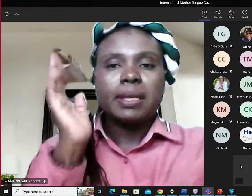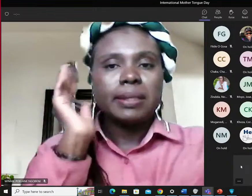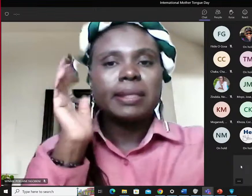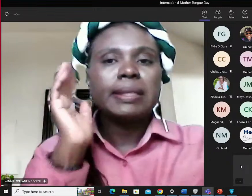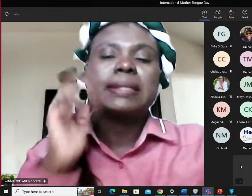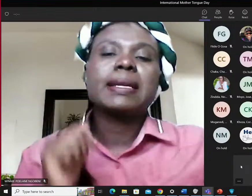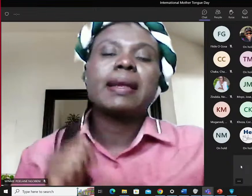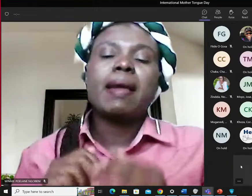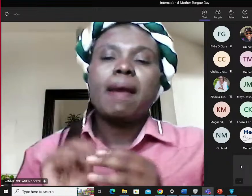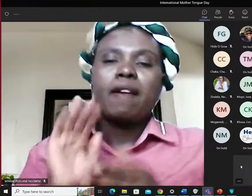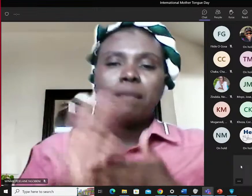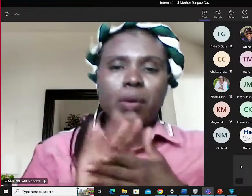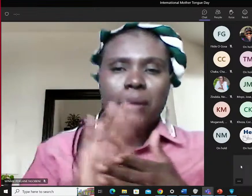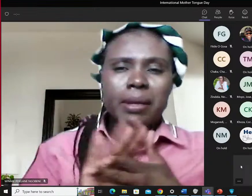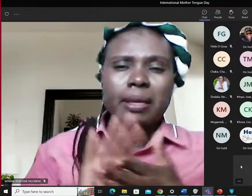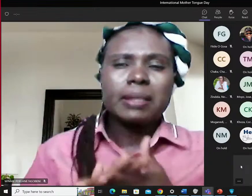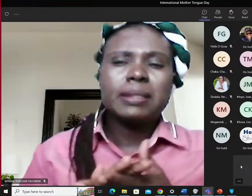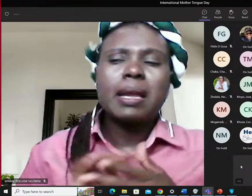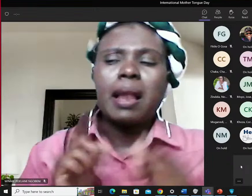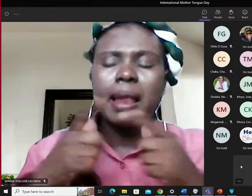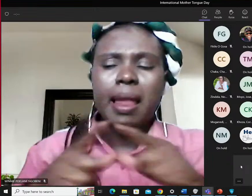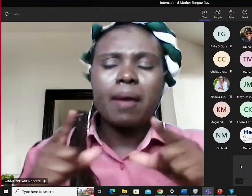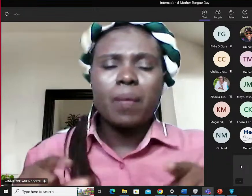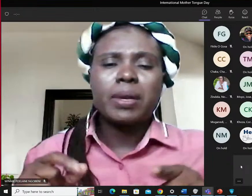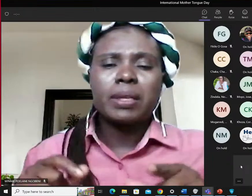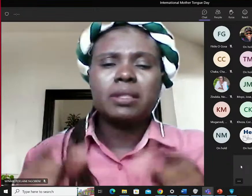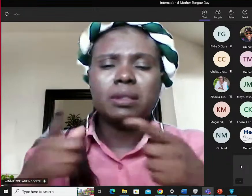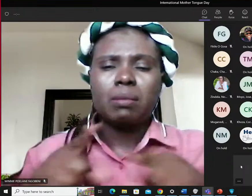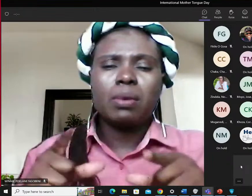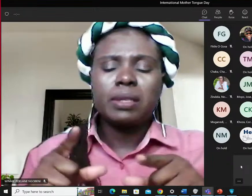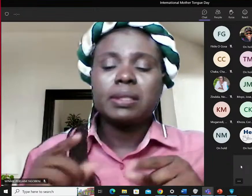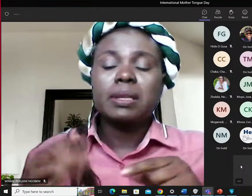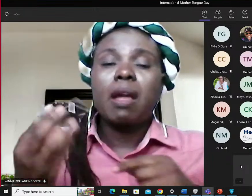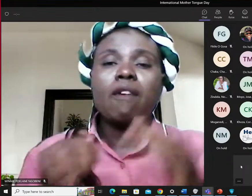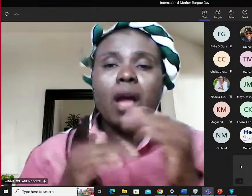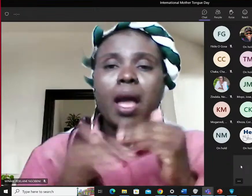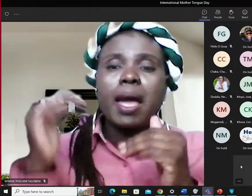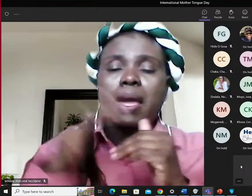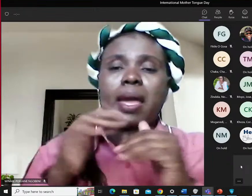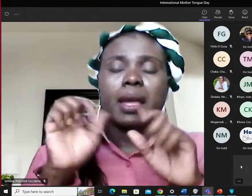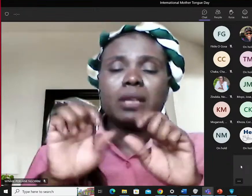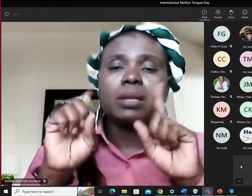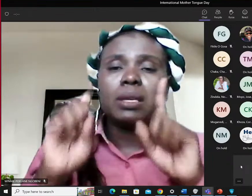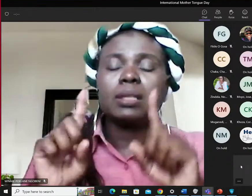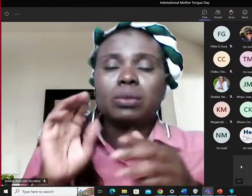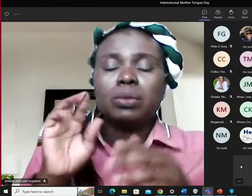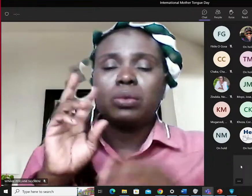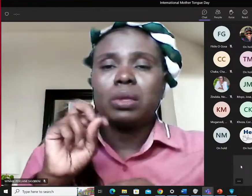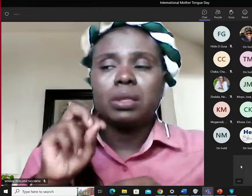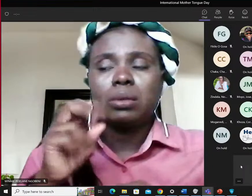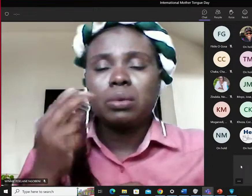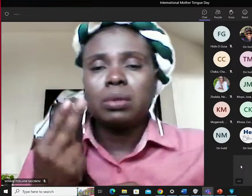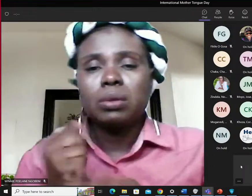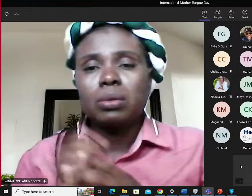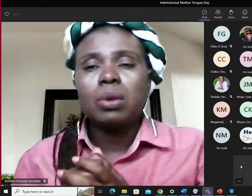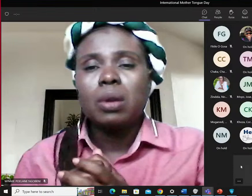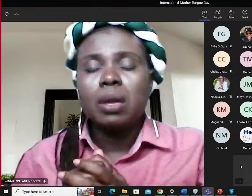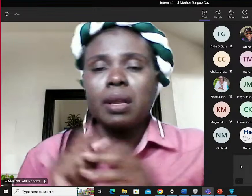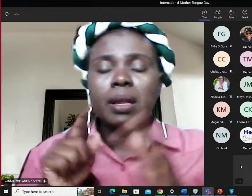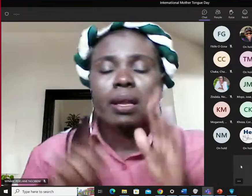propagation of the language policy for higher education in 2002, the Department of Higher